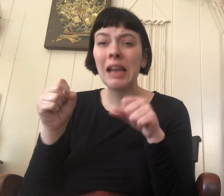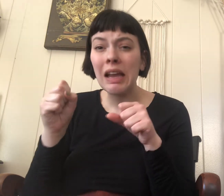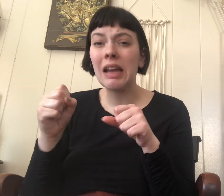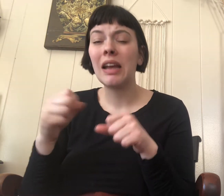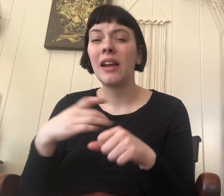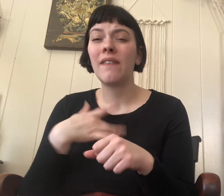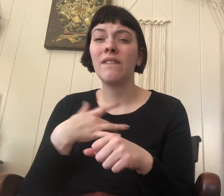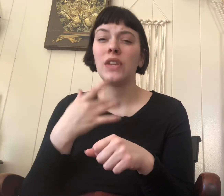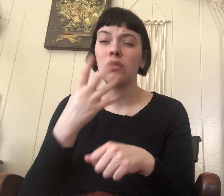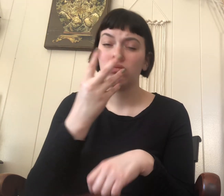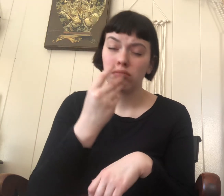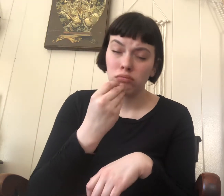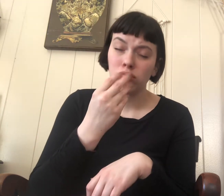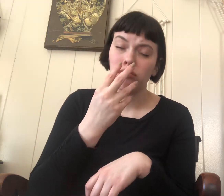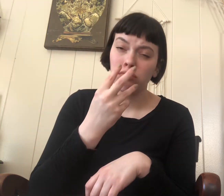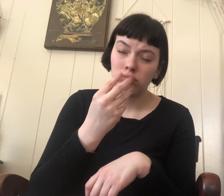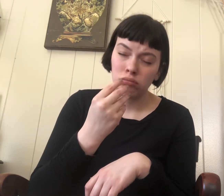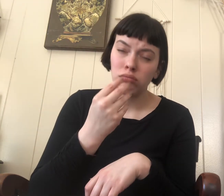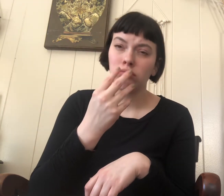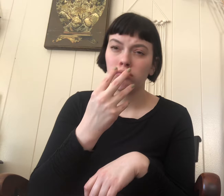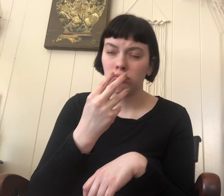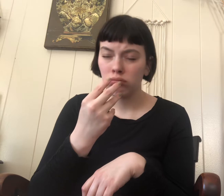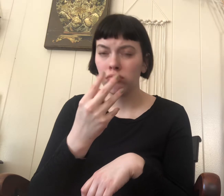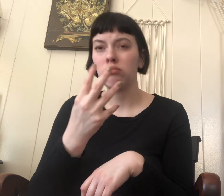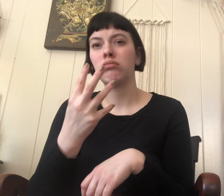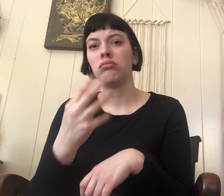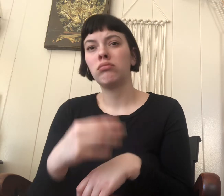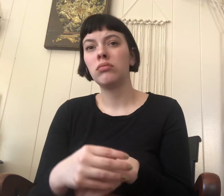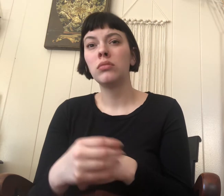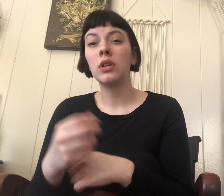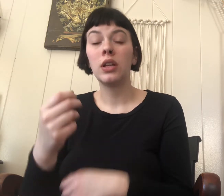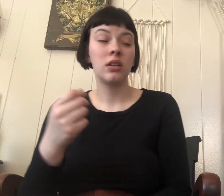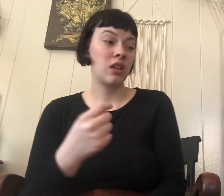like that. I thought that there would be